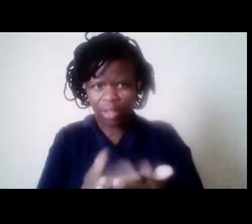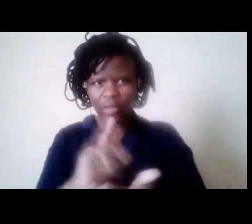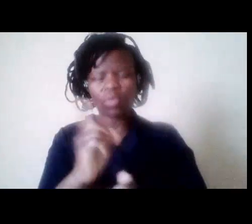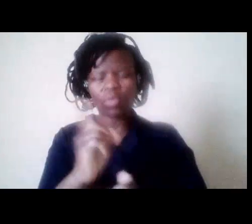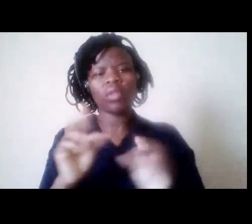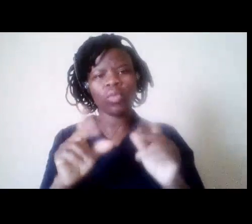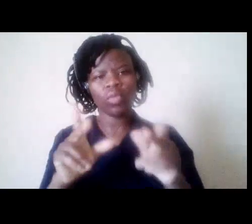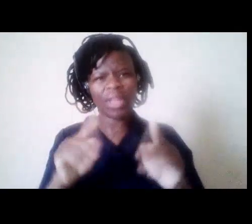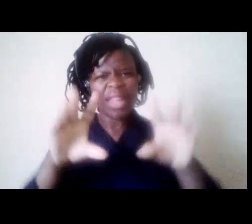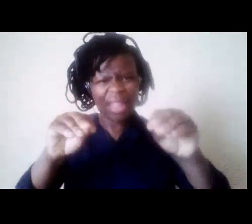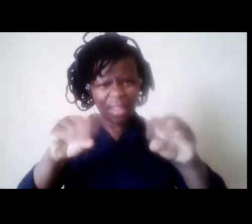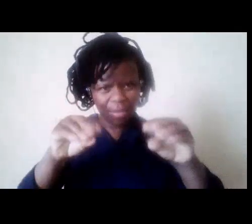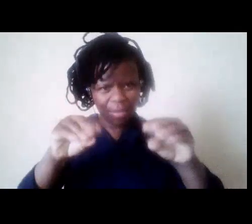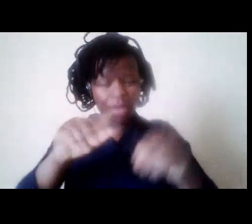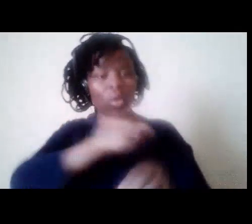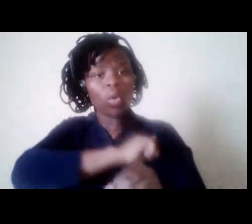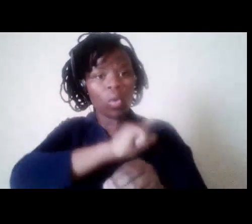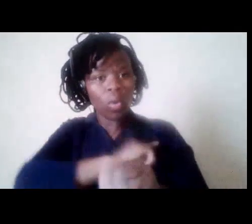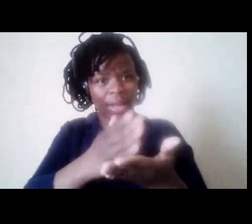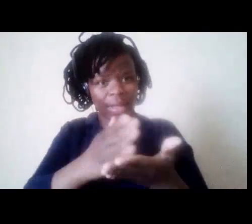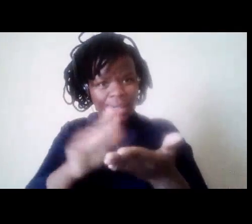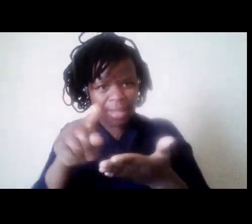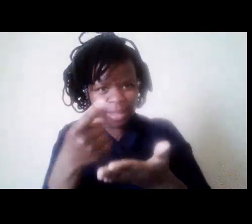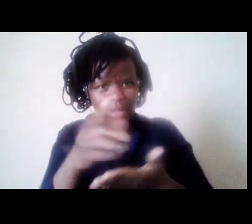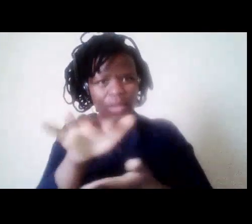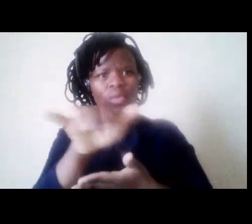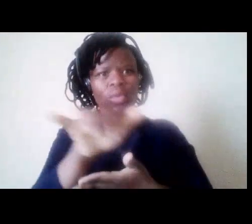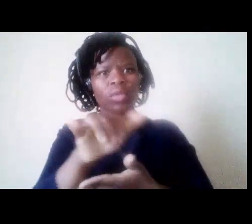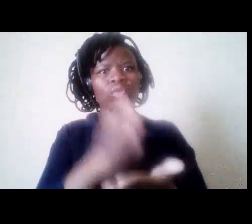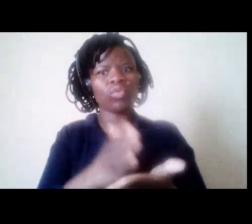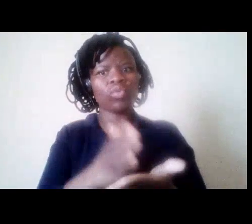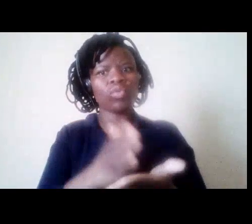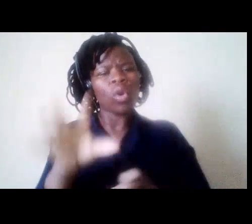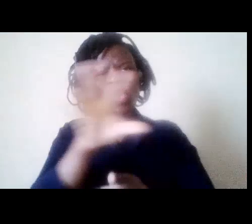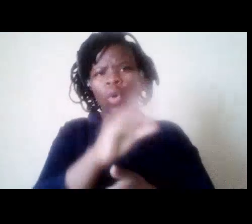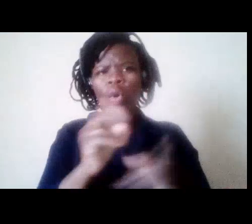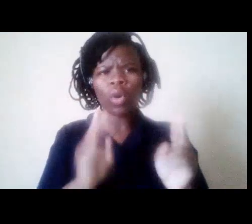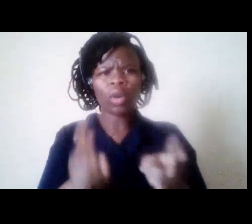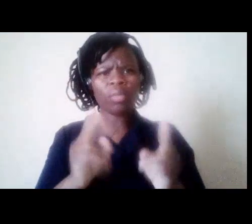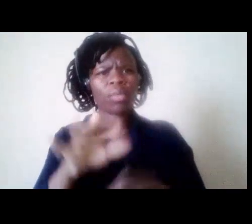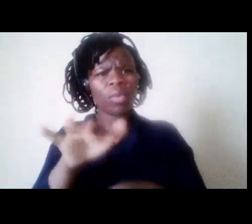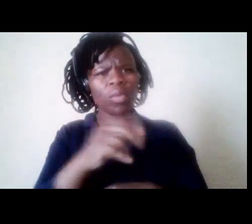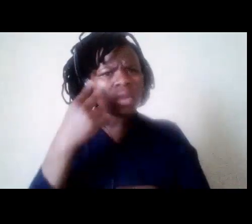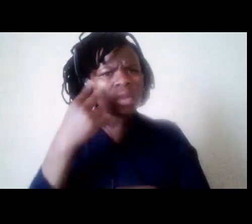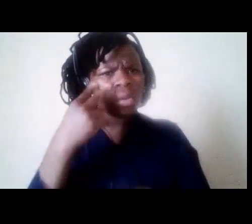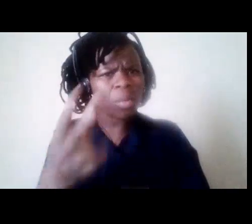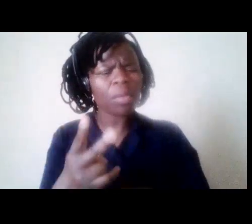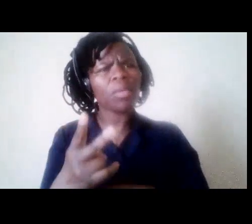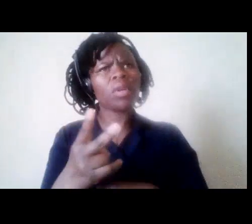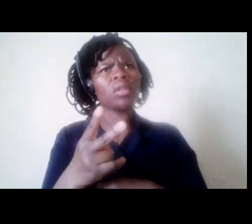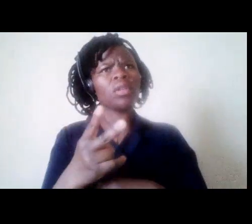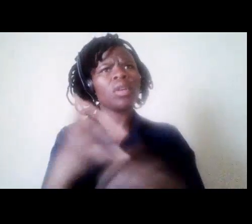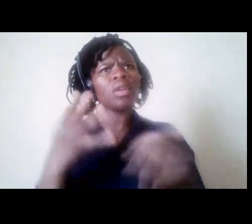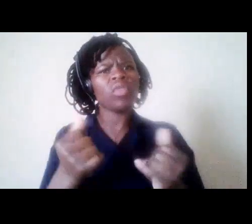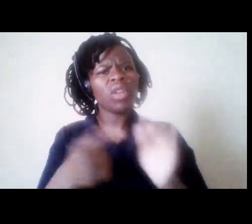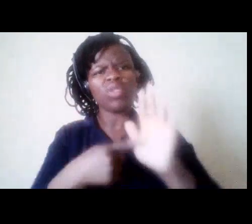surface, because it's something that is so negligible with able-bodied people that we don't see the importance of it. She just showed that